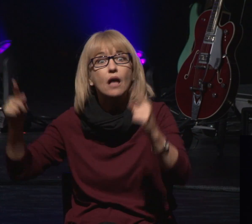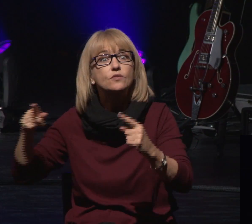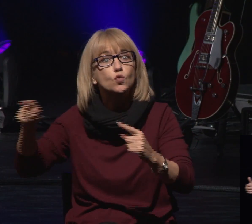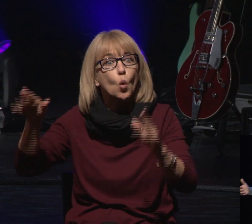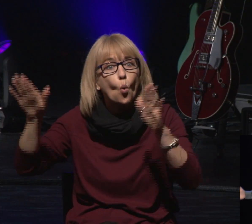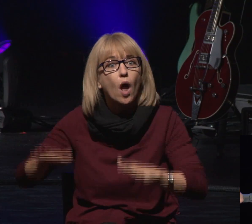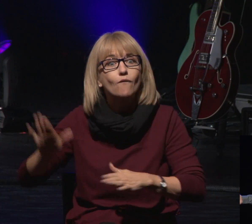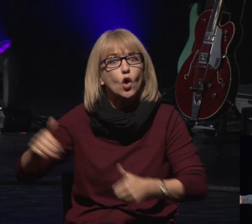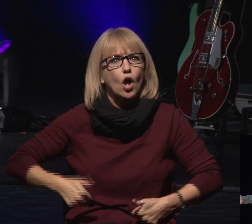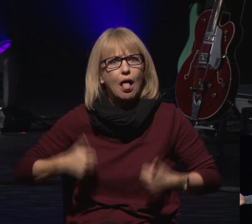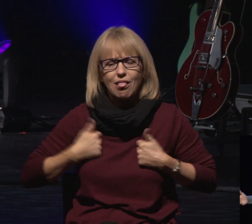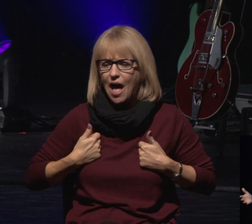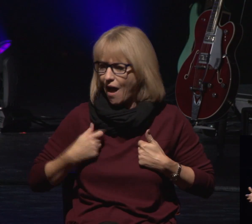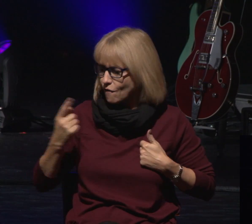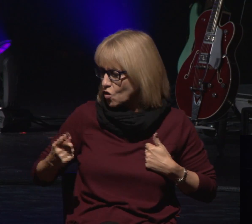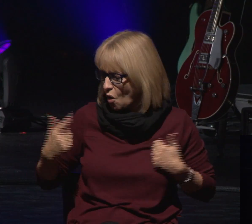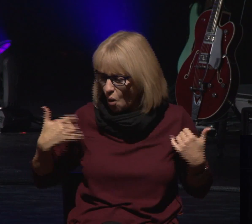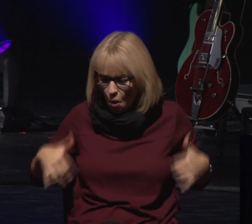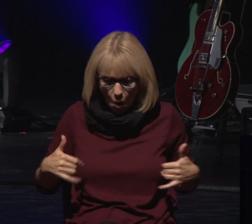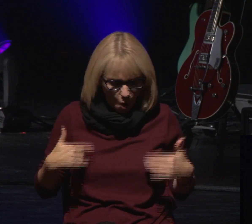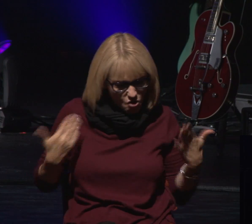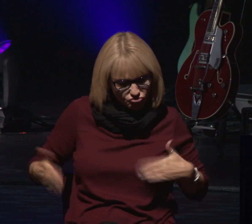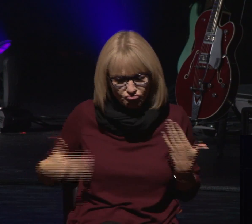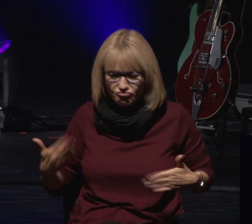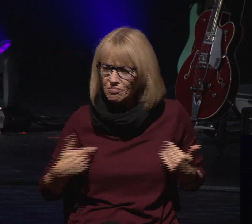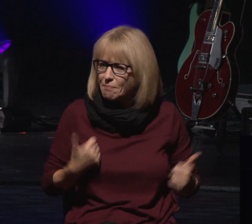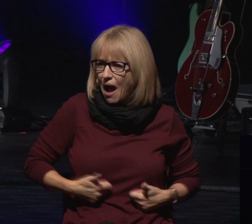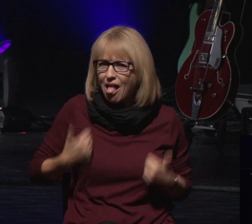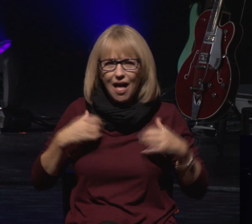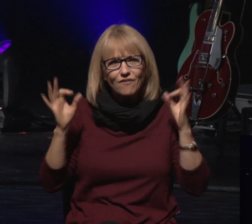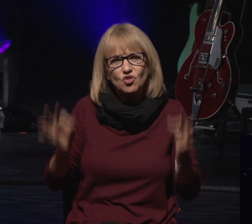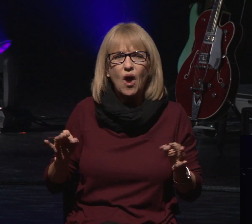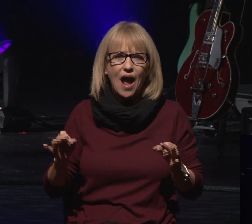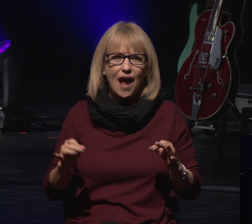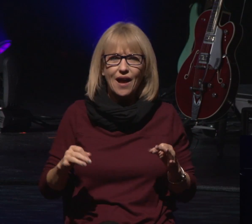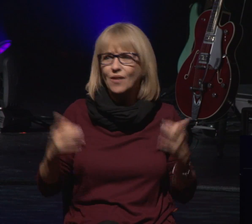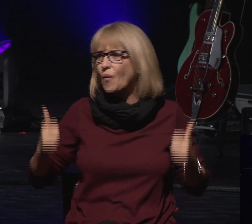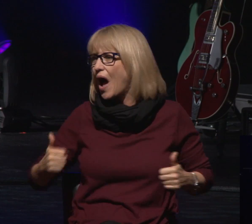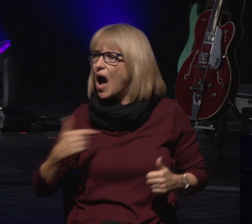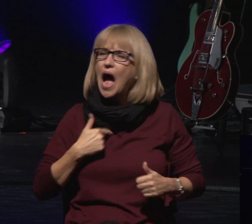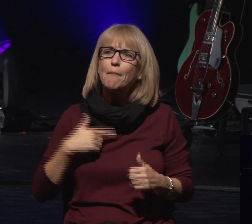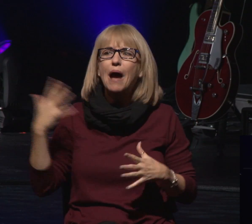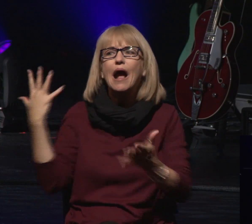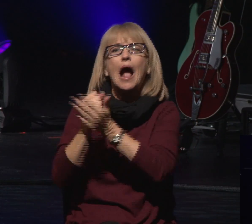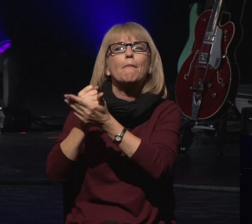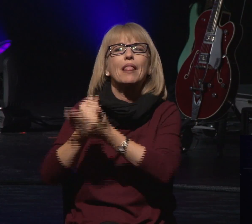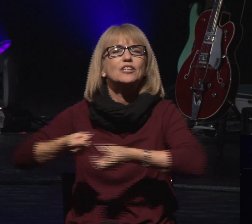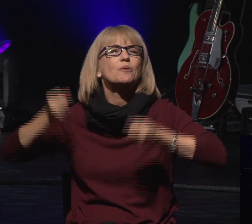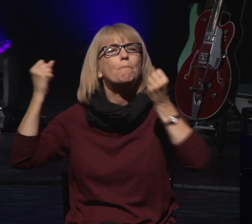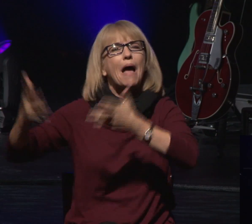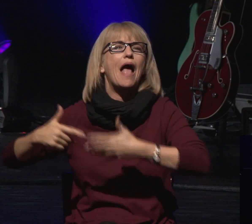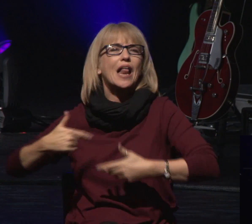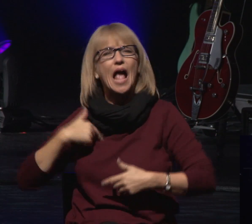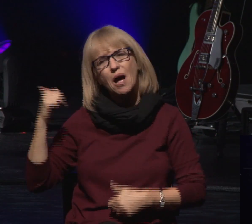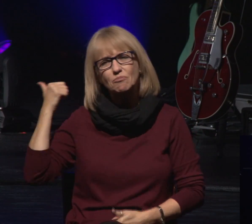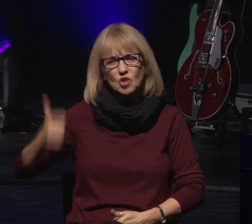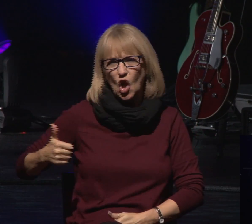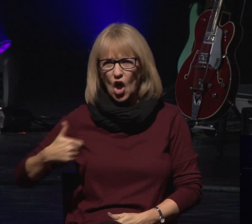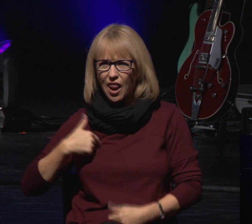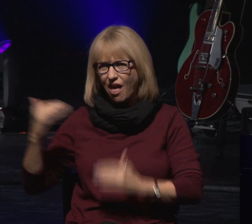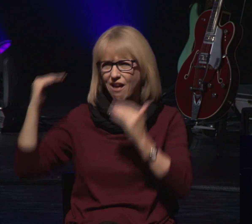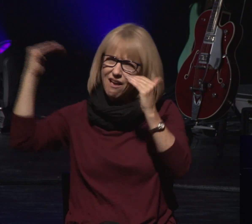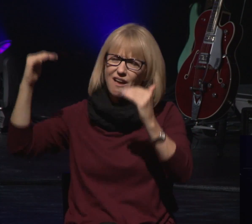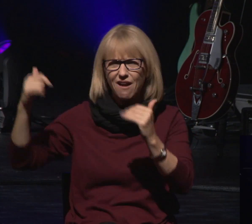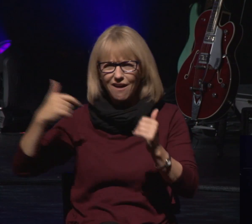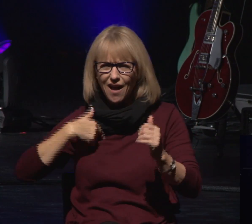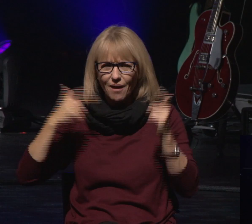And all the things you've come out of, and you come out of this side of life and say, I've accomplished a lot. And I'm really doing well. And look where